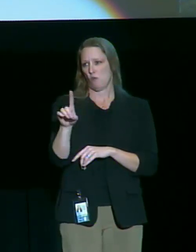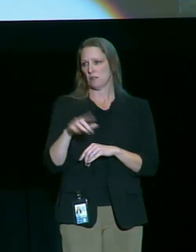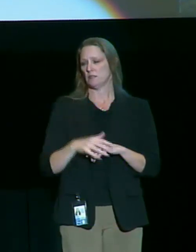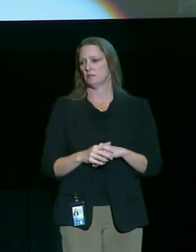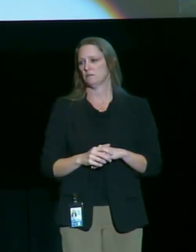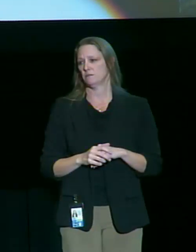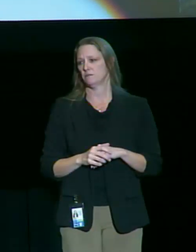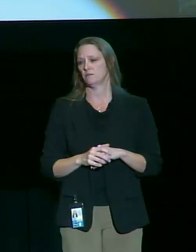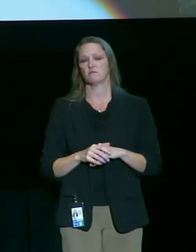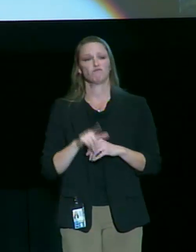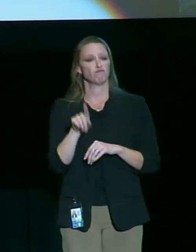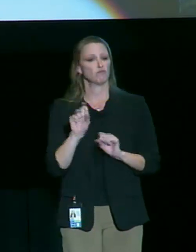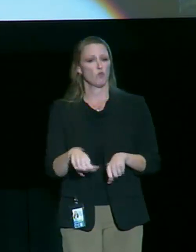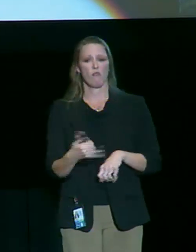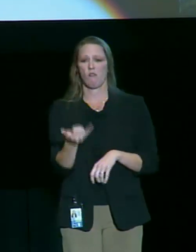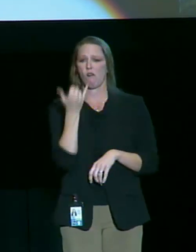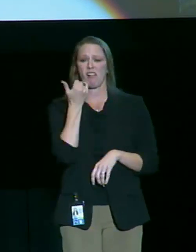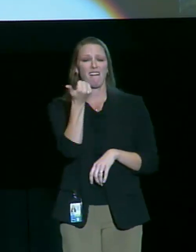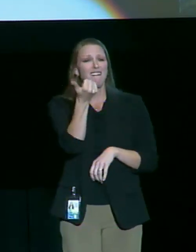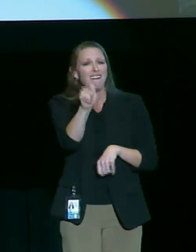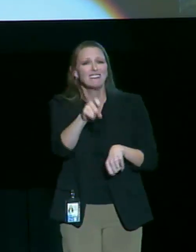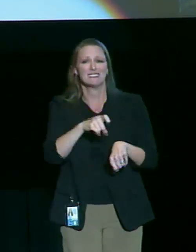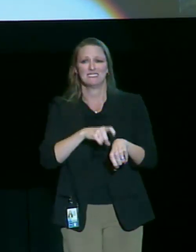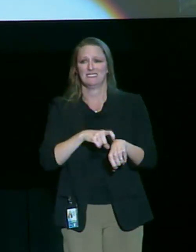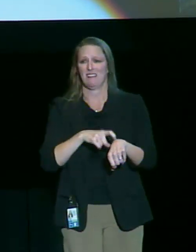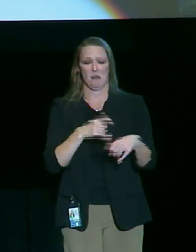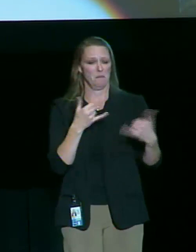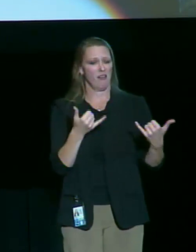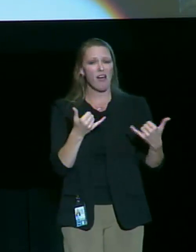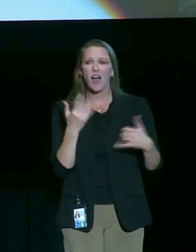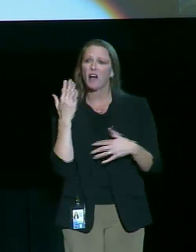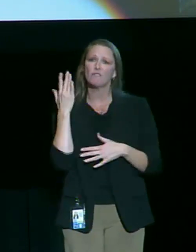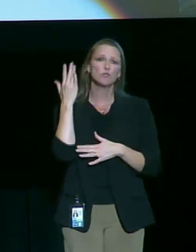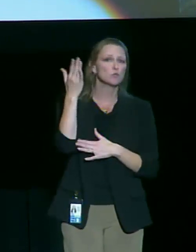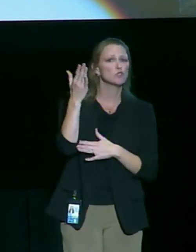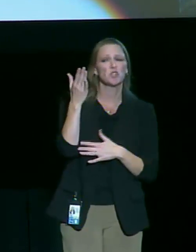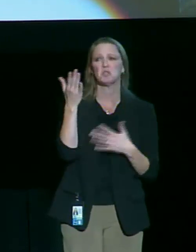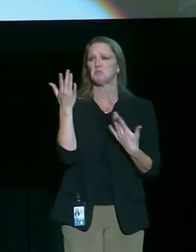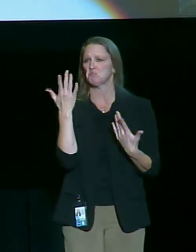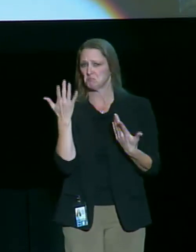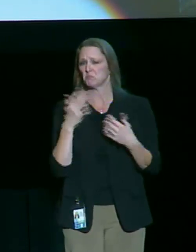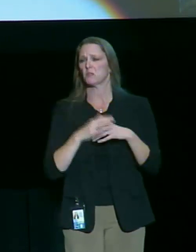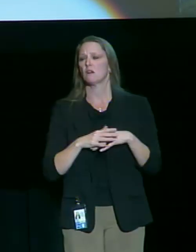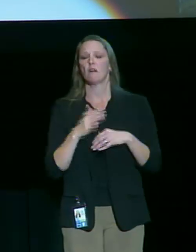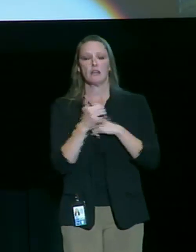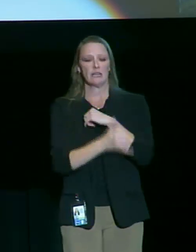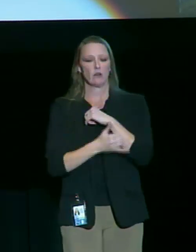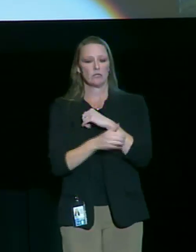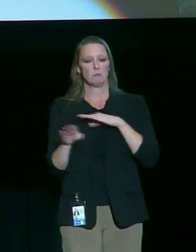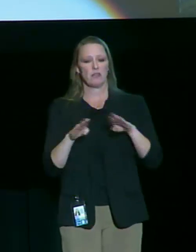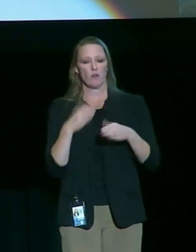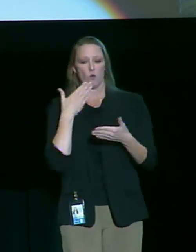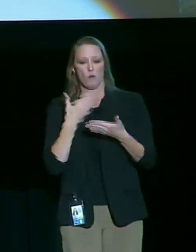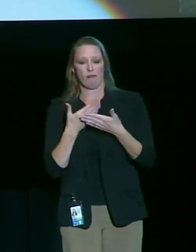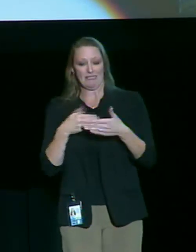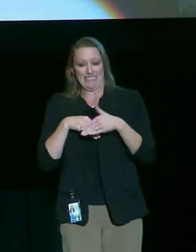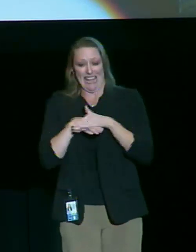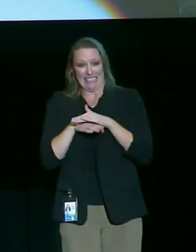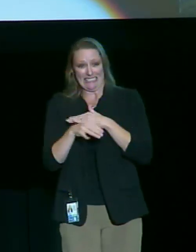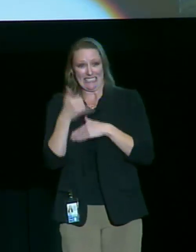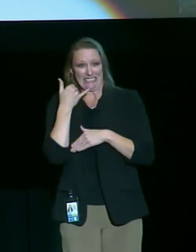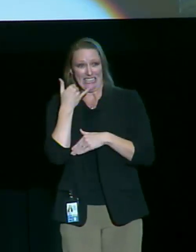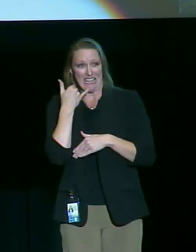1-833-688-5551. You can call anytime, now or in the future, the County Behavioral Wellness Access